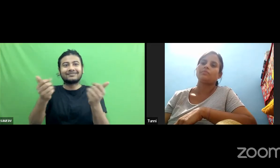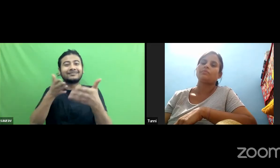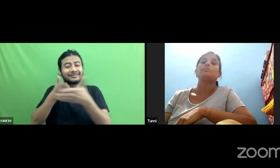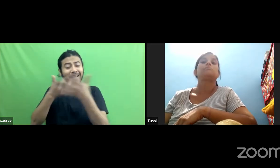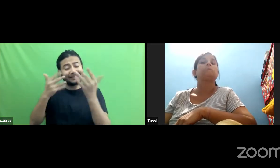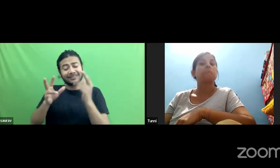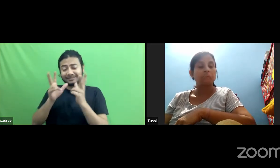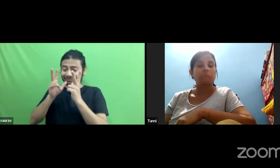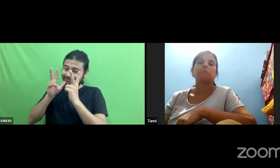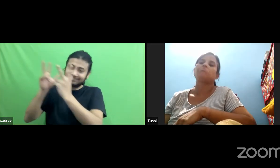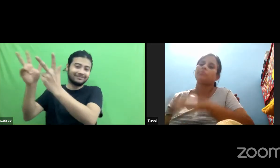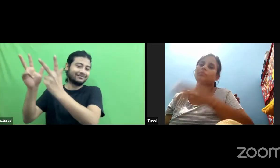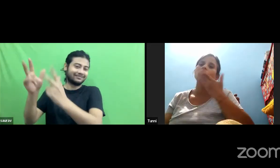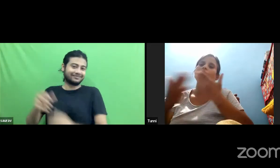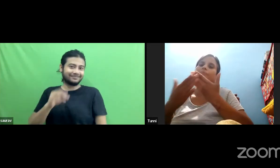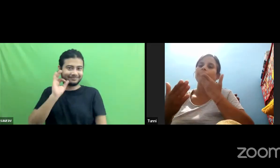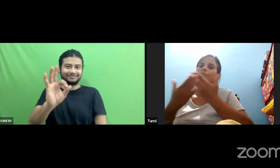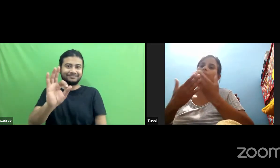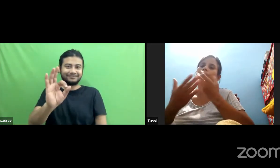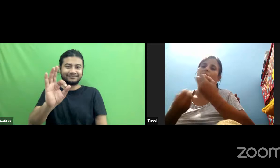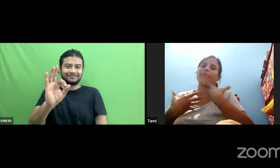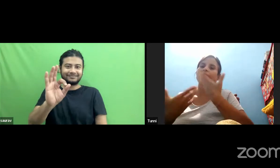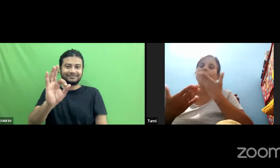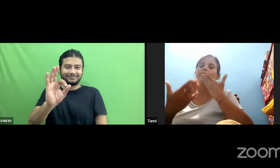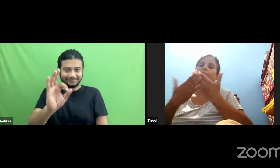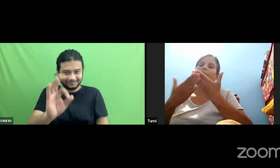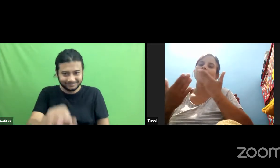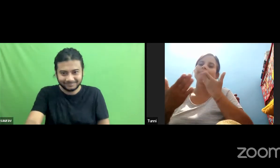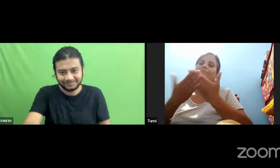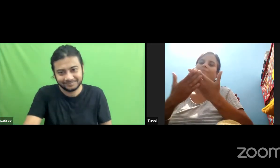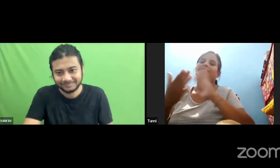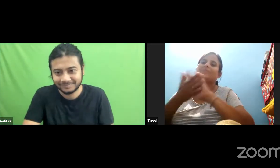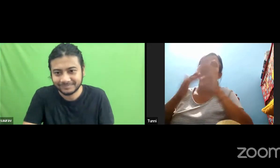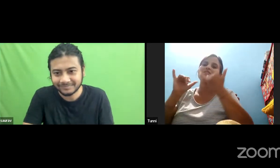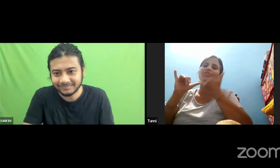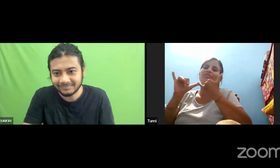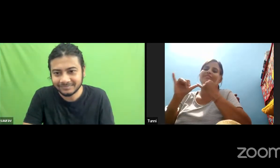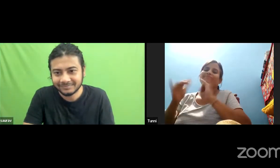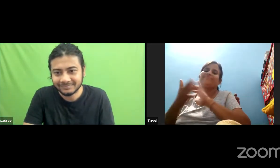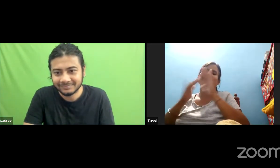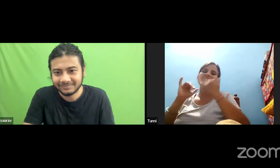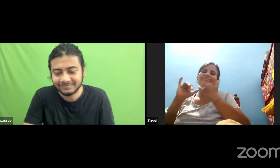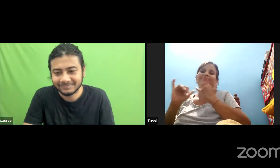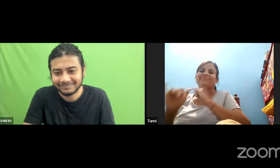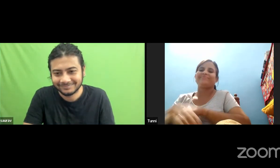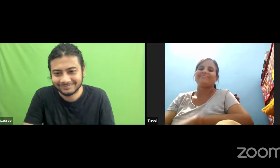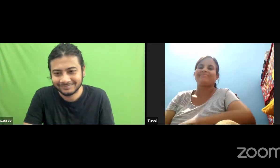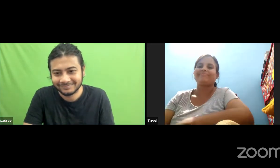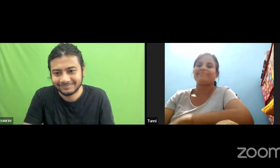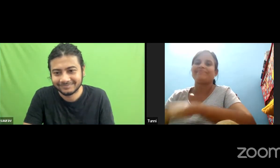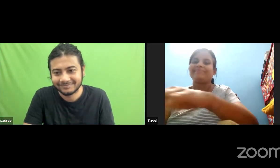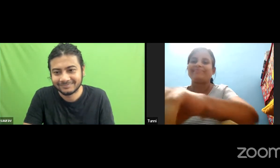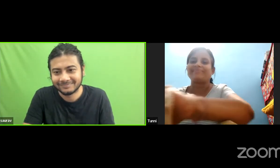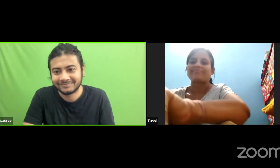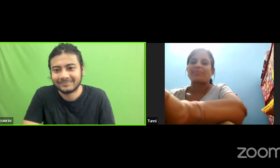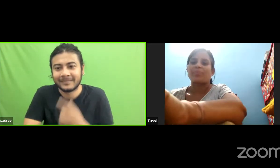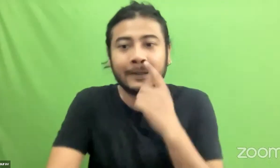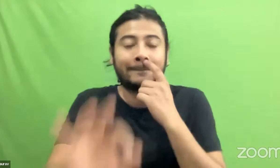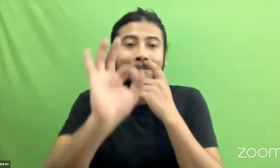Okay. So thank you so much. I just want to share a small screen. People who have submitted their, sketches of Jagannath,